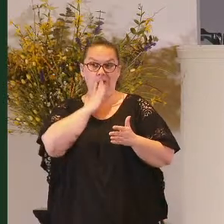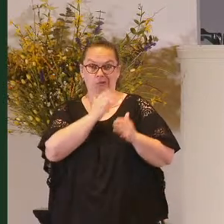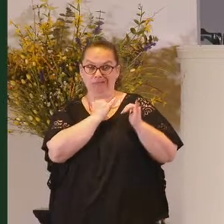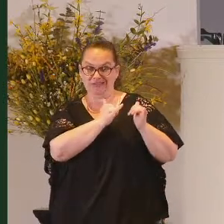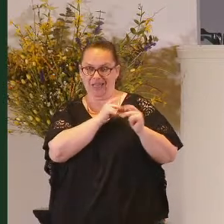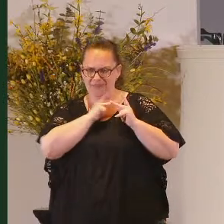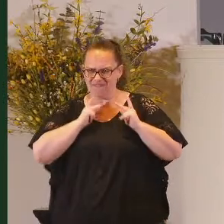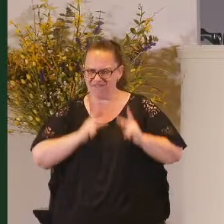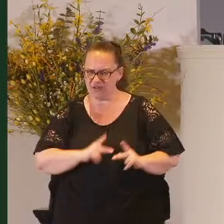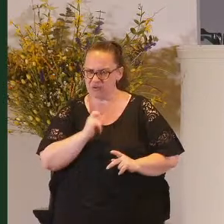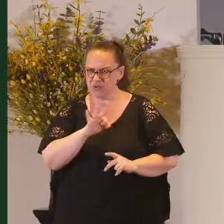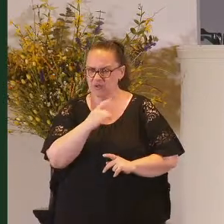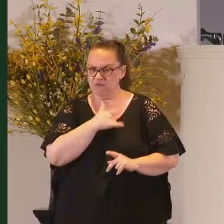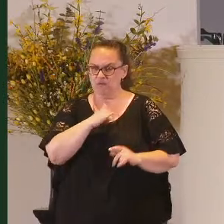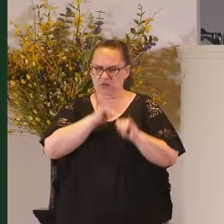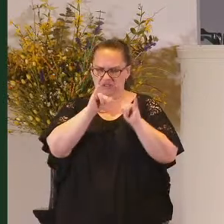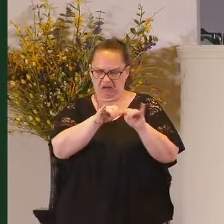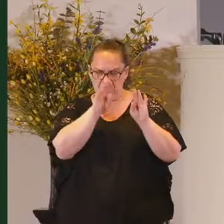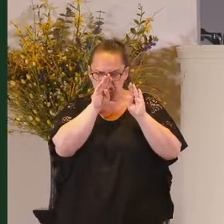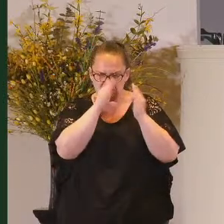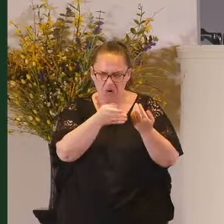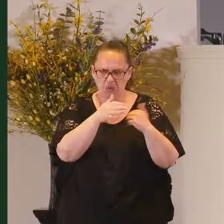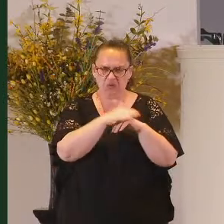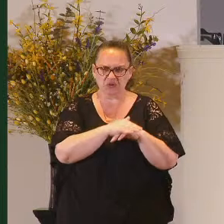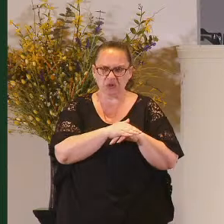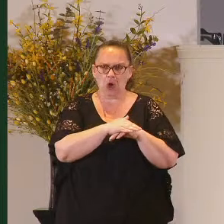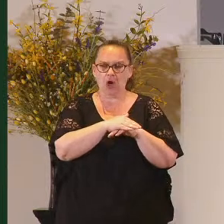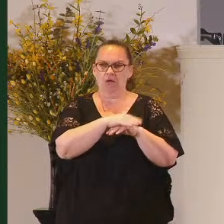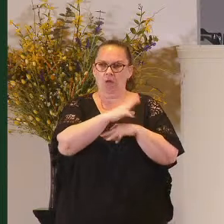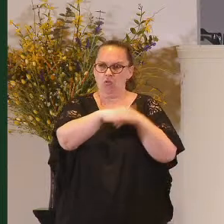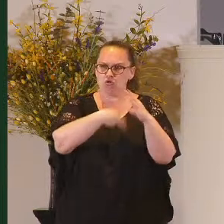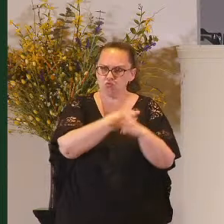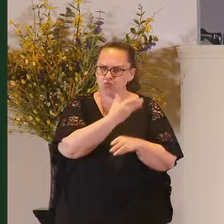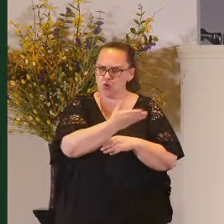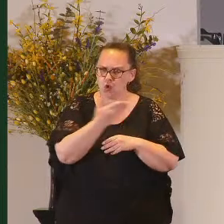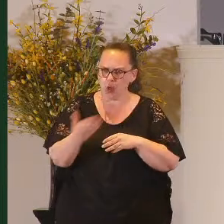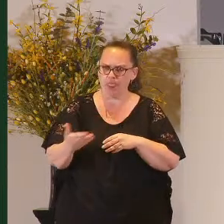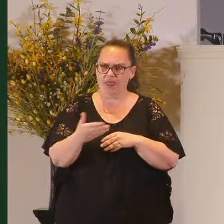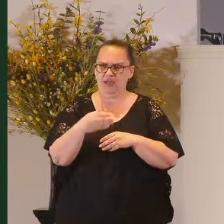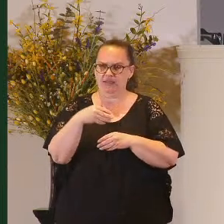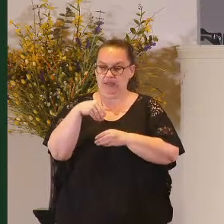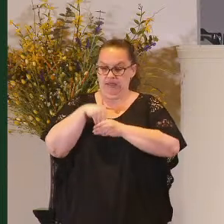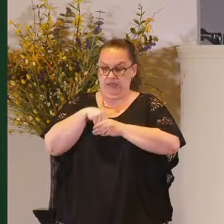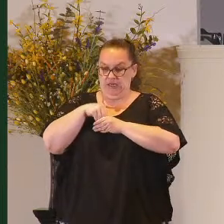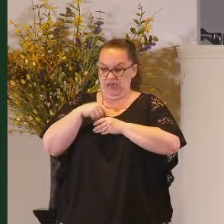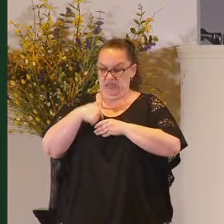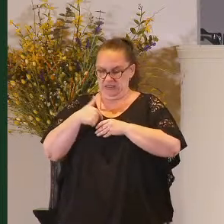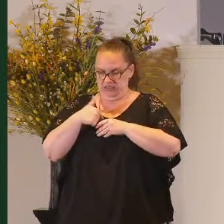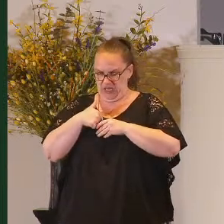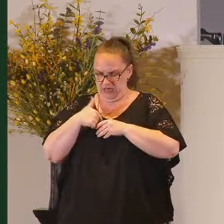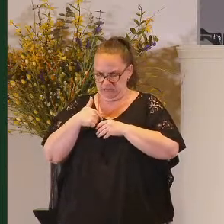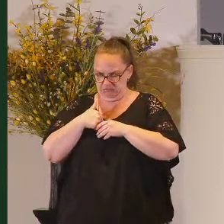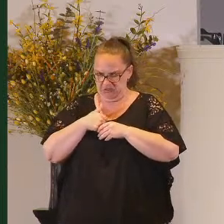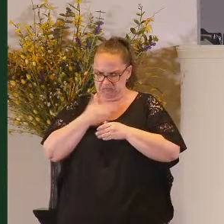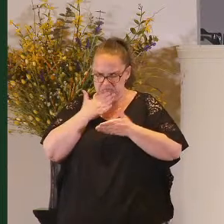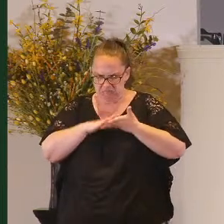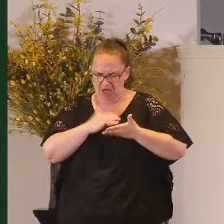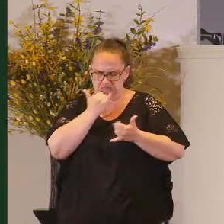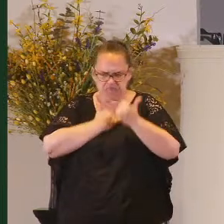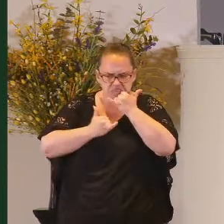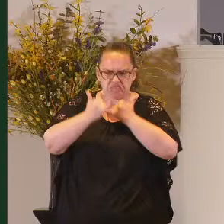the Pharisees if we stay focused on the external things and allow the internal leaven to continue to do its evil